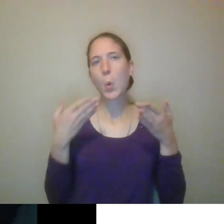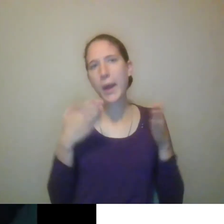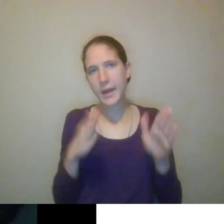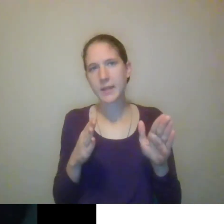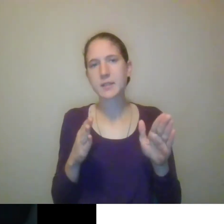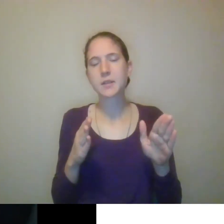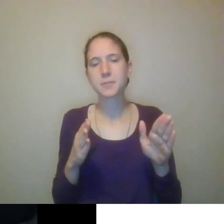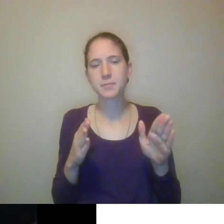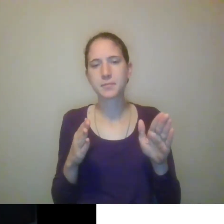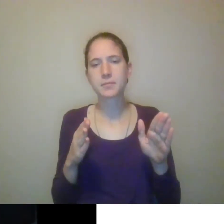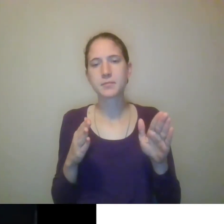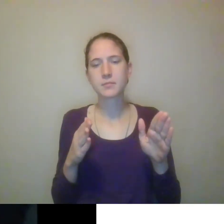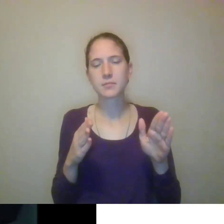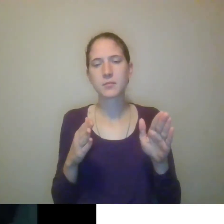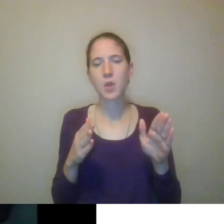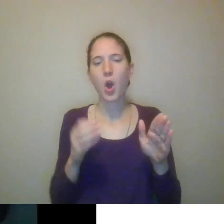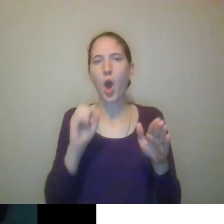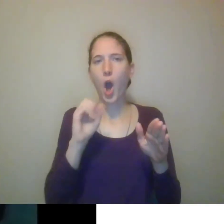ways